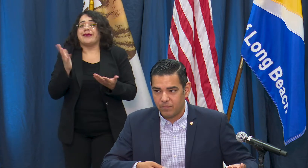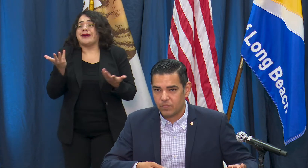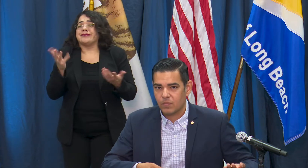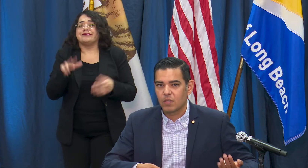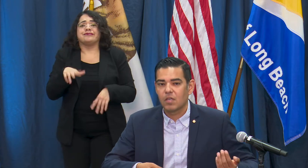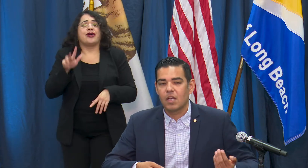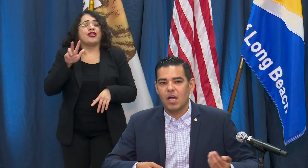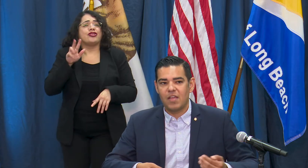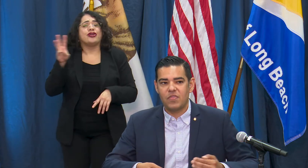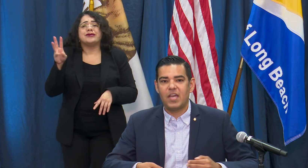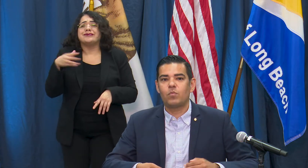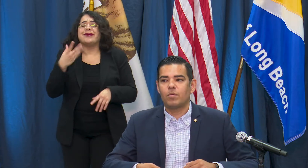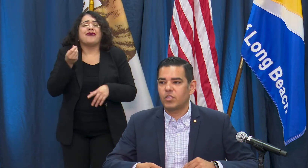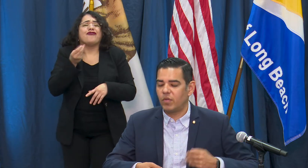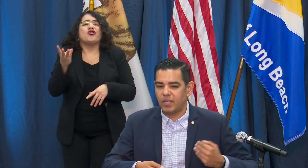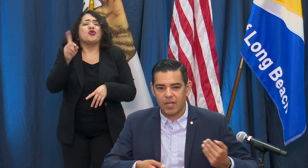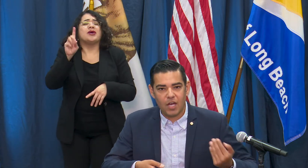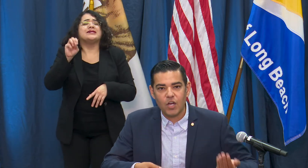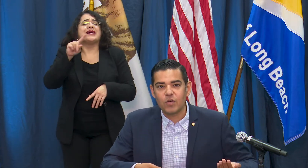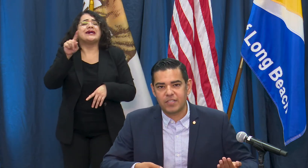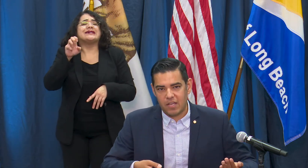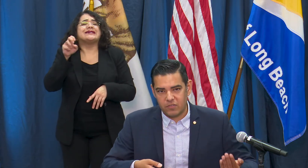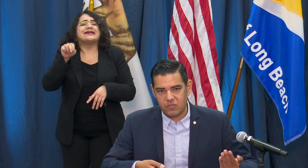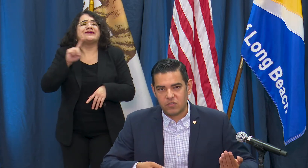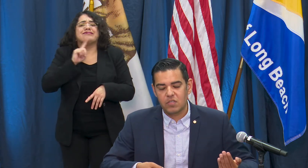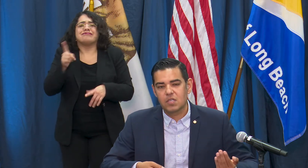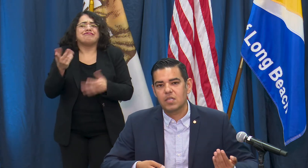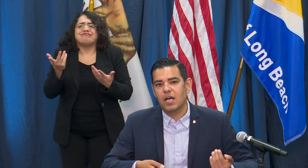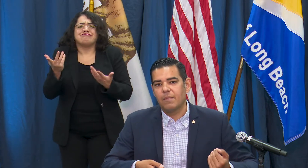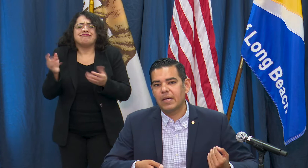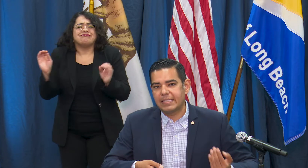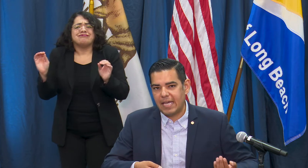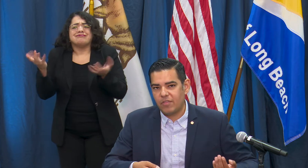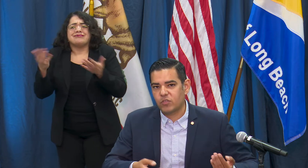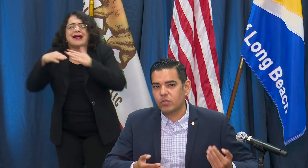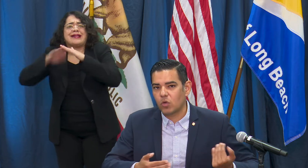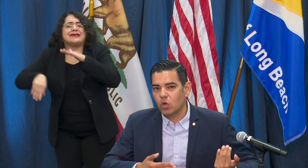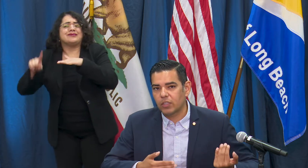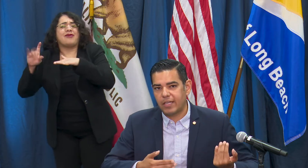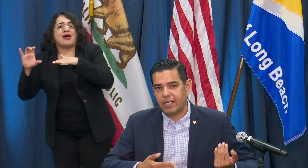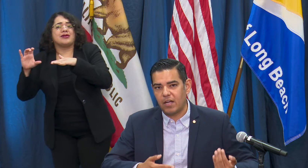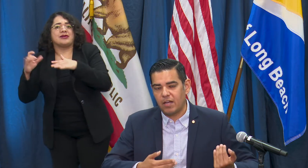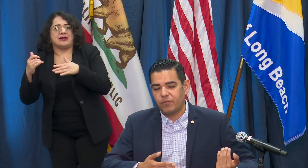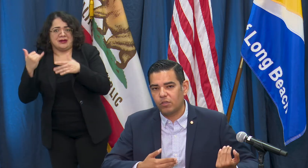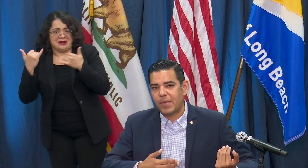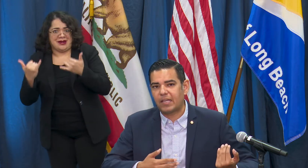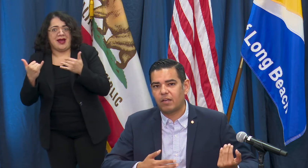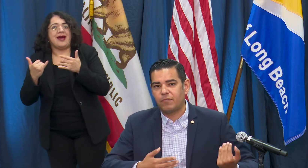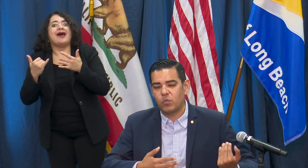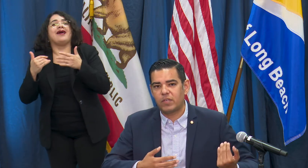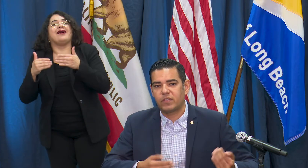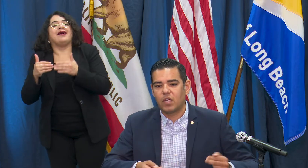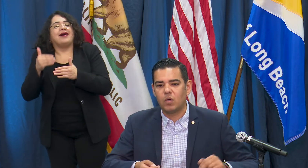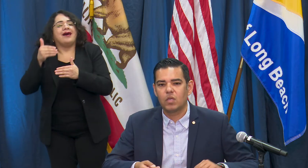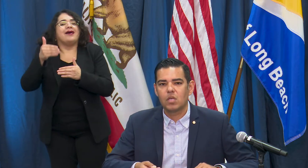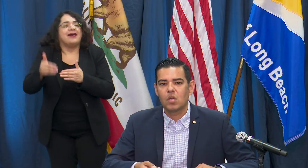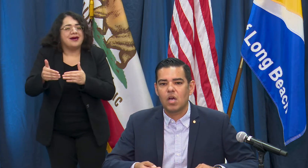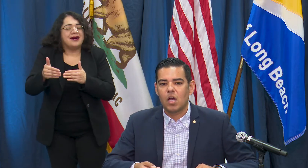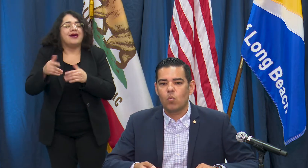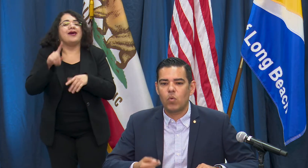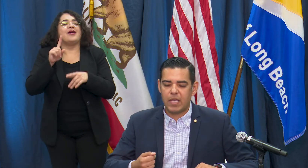day. And then we were doing 100 tests a day. And this was early, if you look back a few weeks